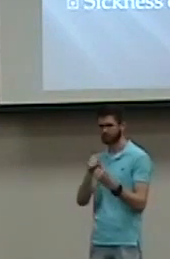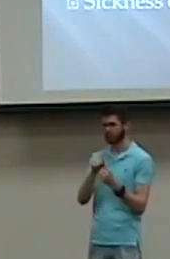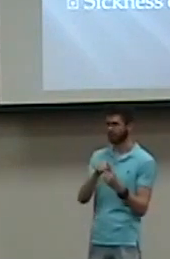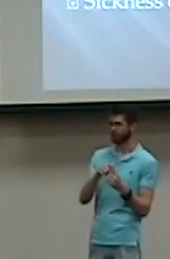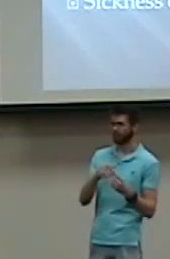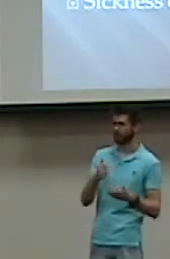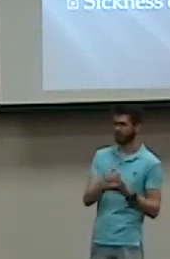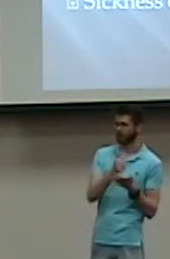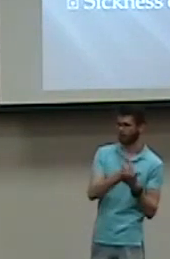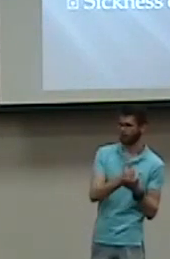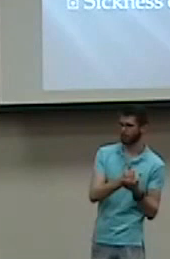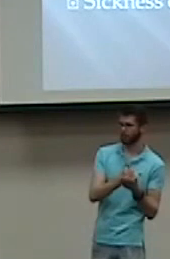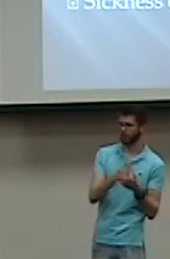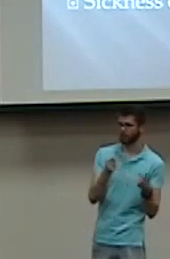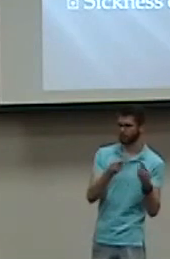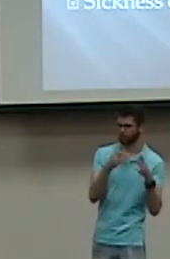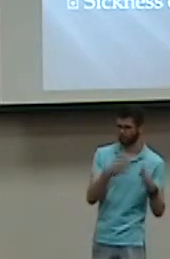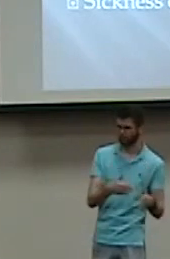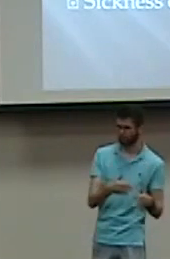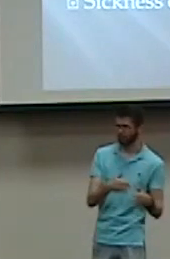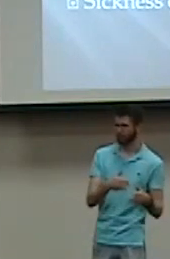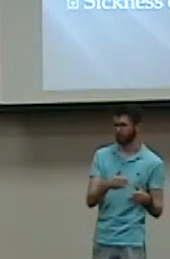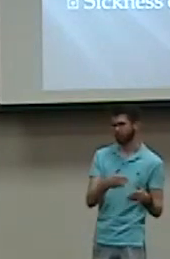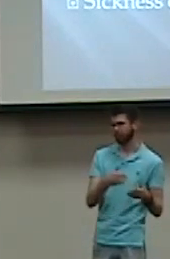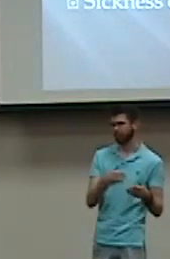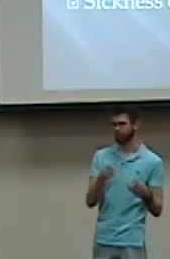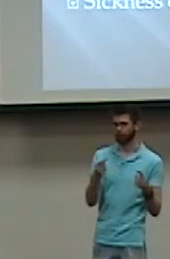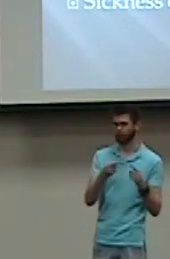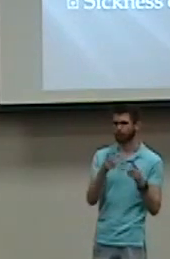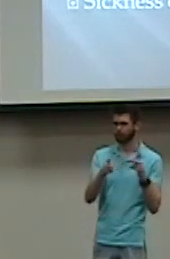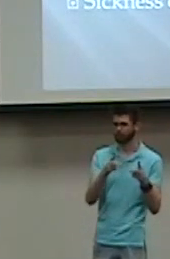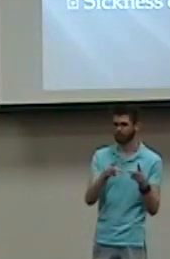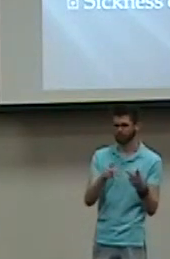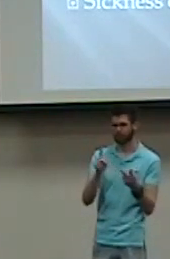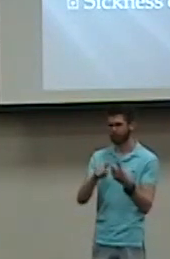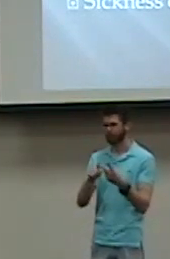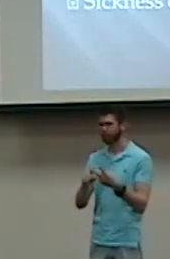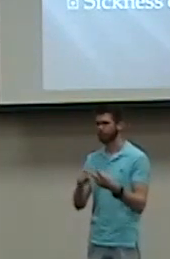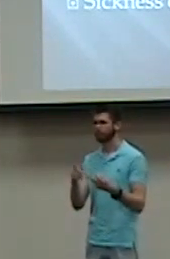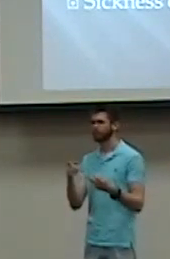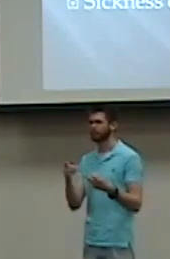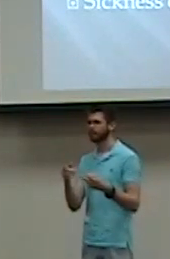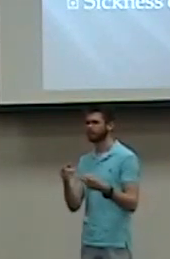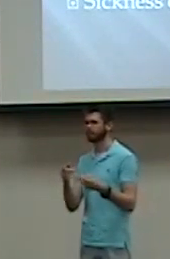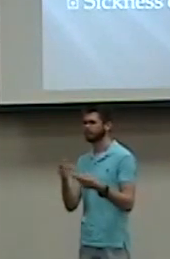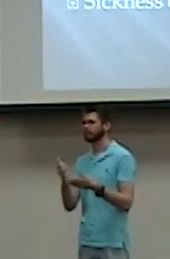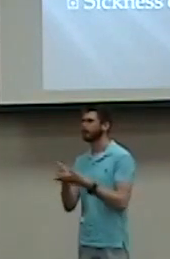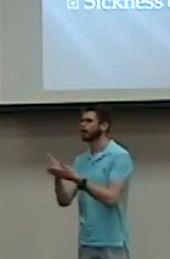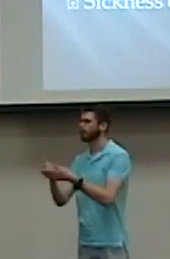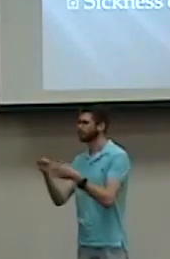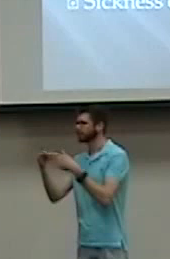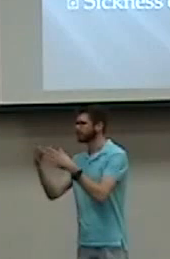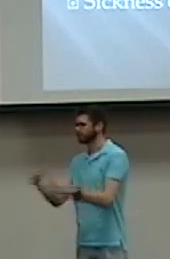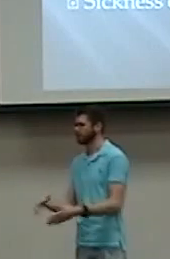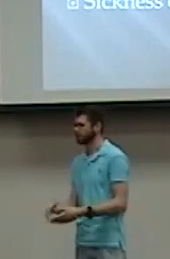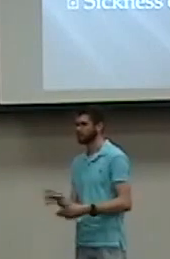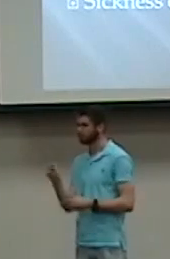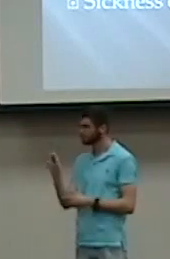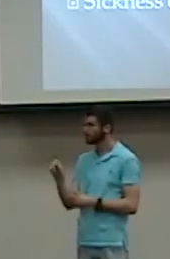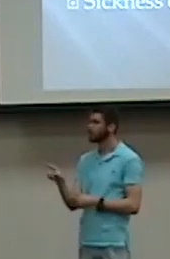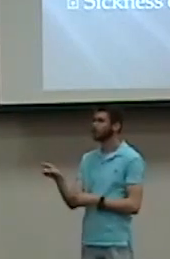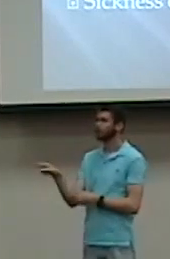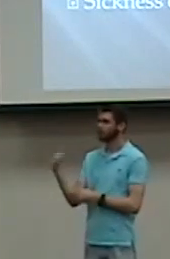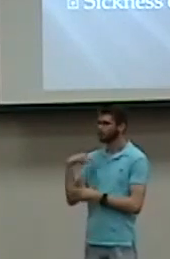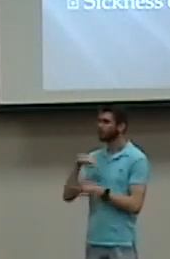that is within the works where we're going. We can minister to those who are up-and-coming leaders by bringing them with us as we minister